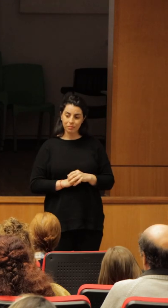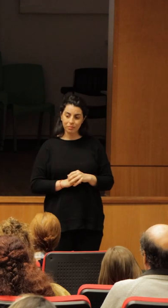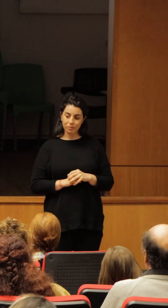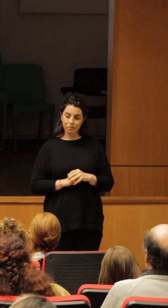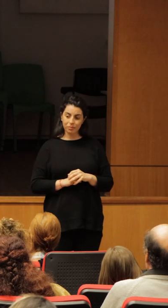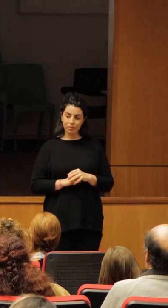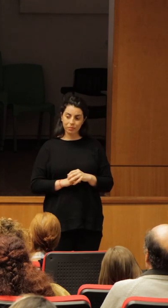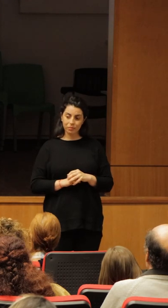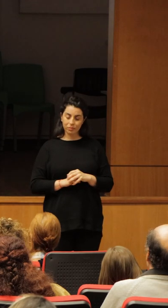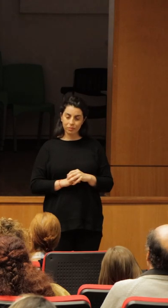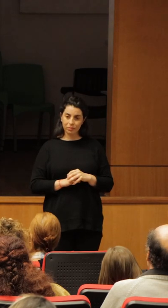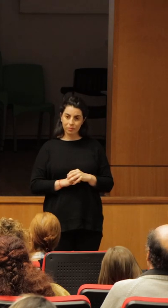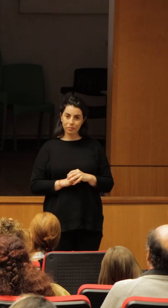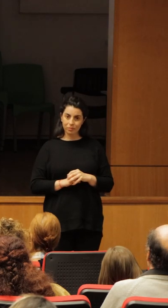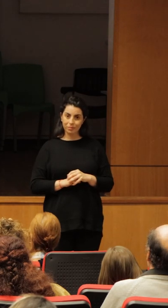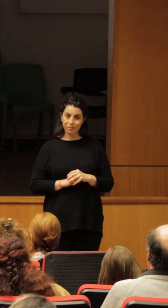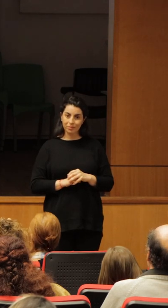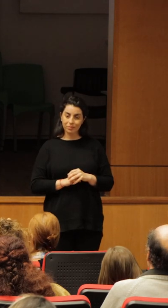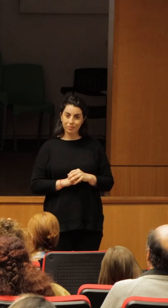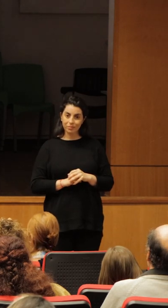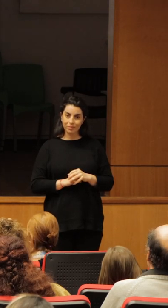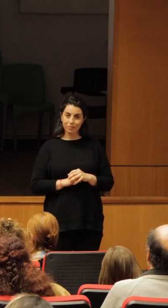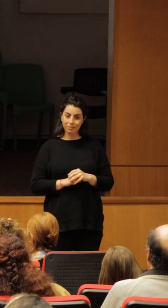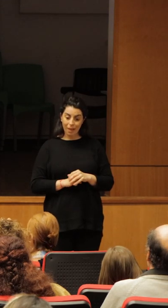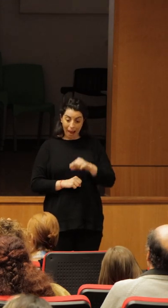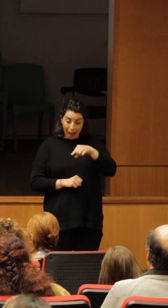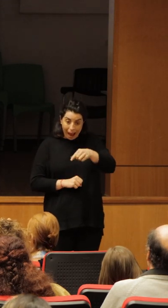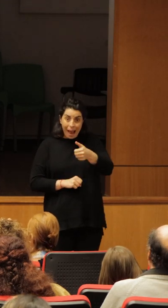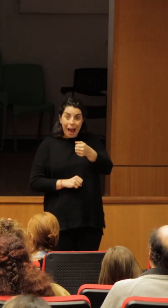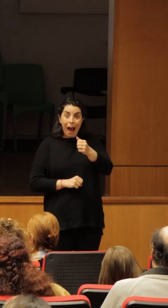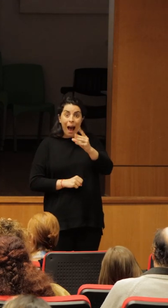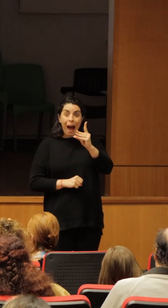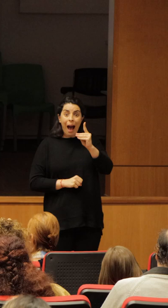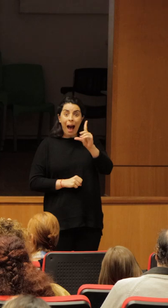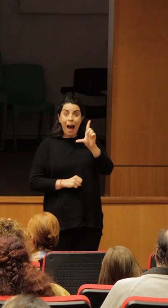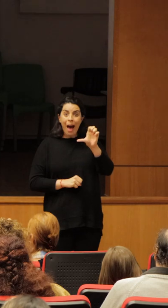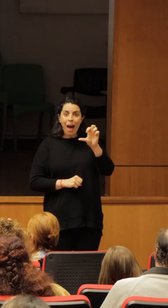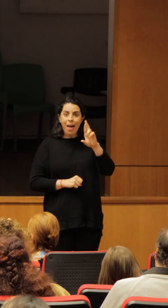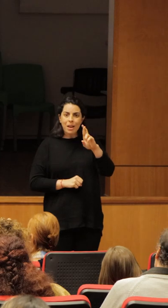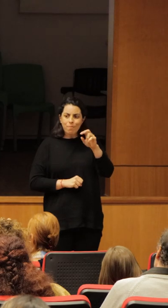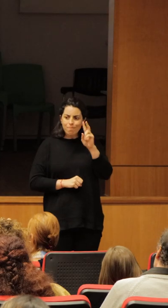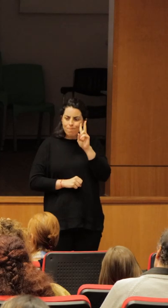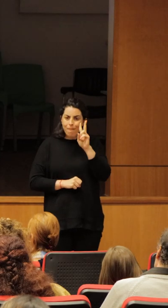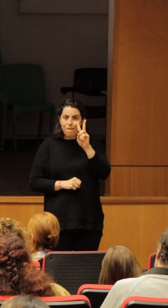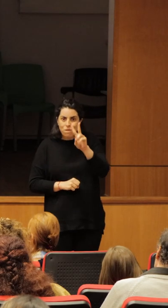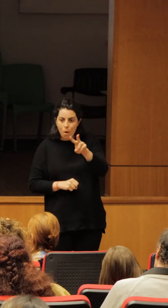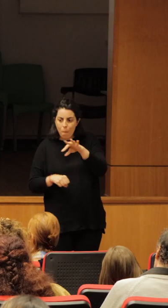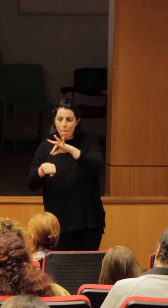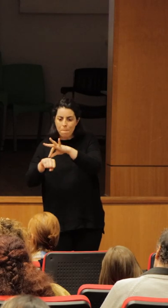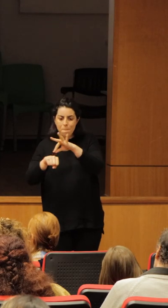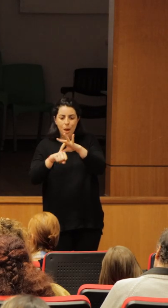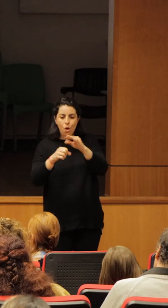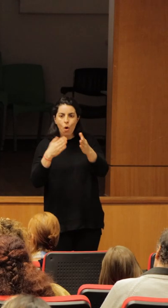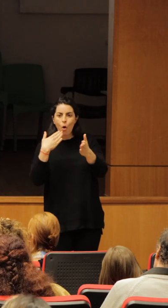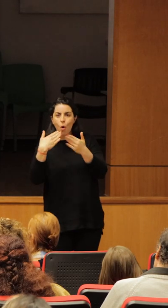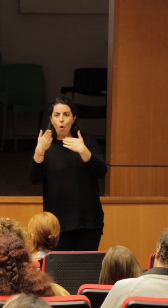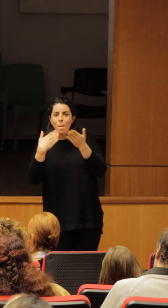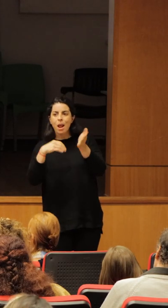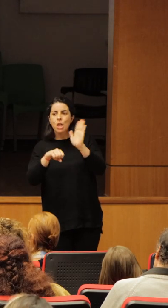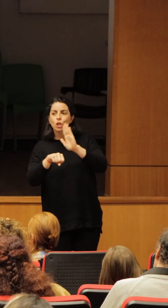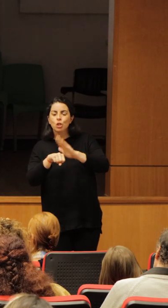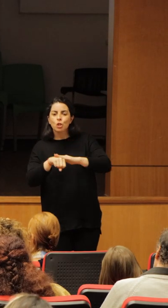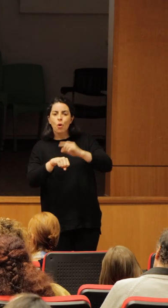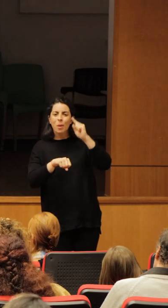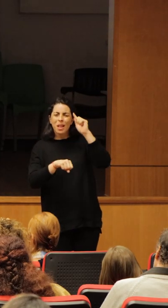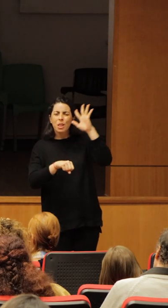nature of war neurosis. Cuando Adler dio una charla a los médicos sobre la neurosis